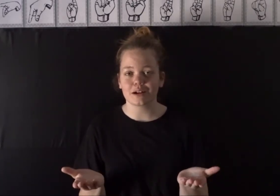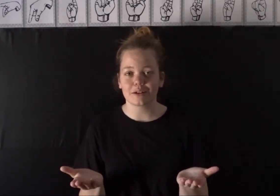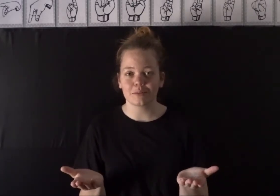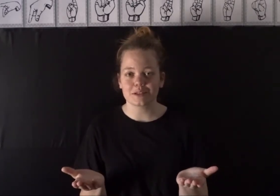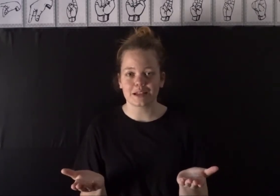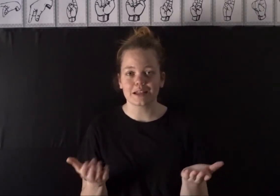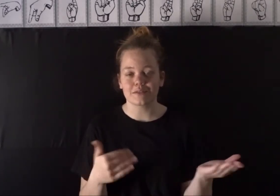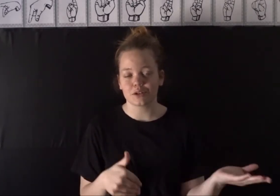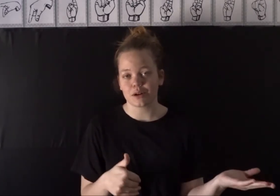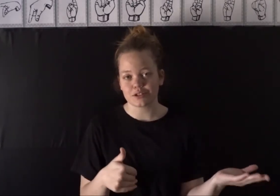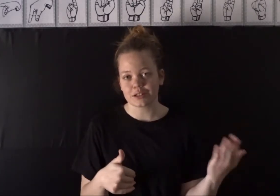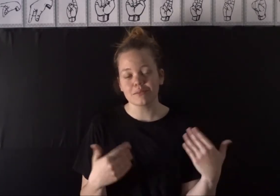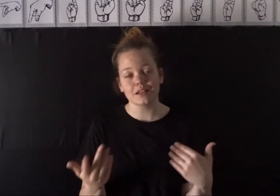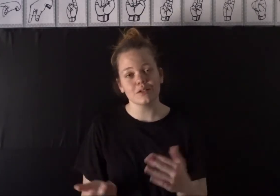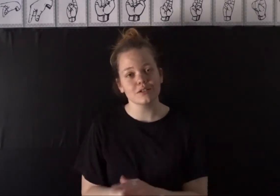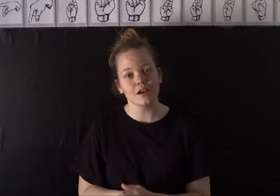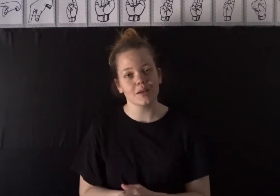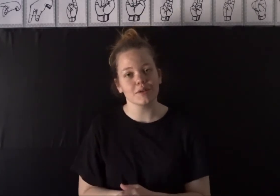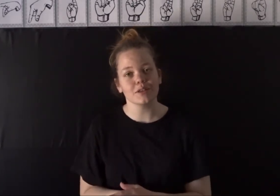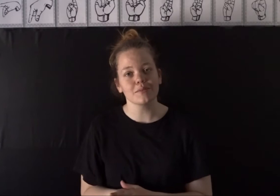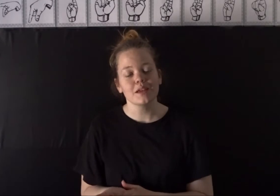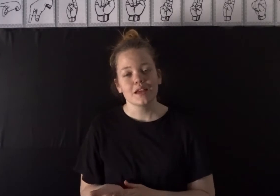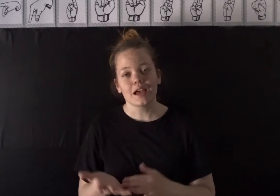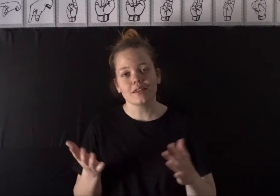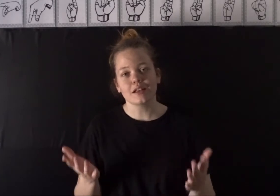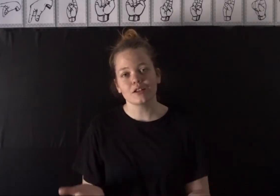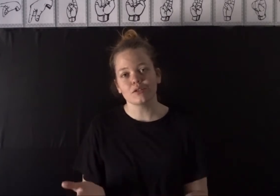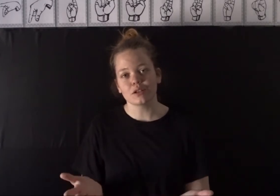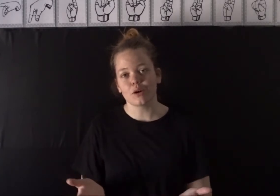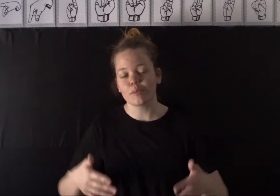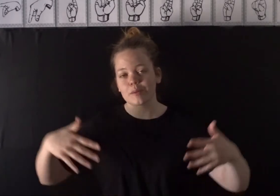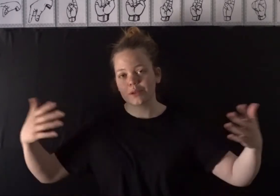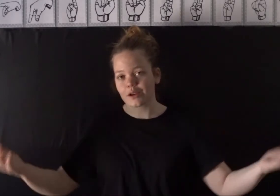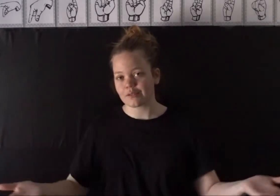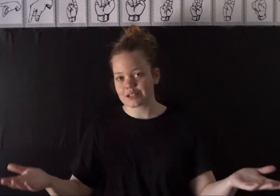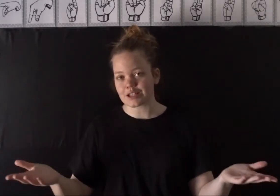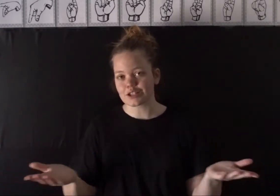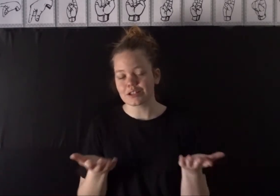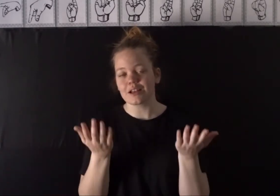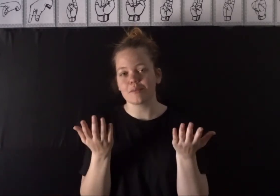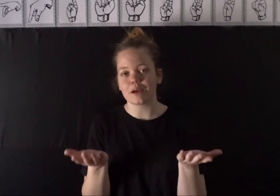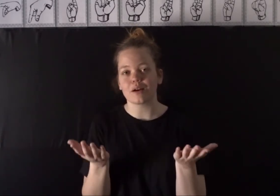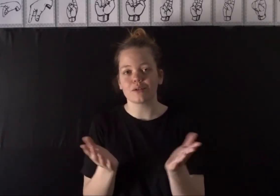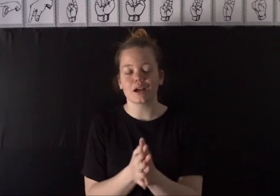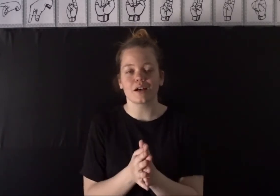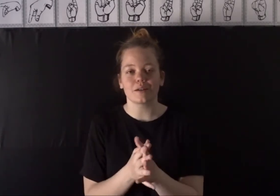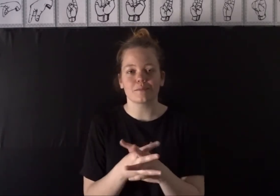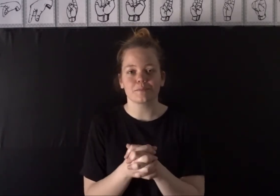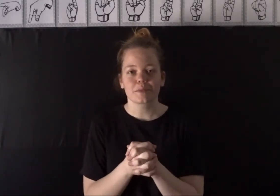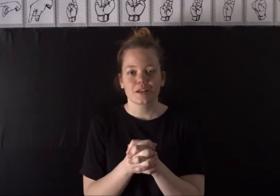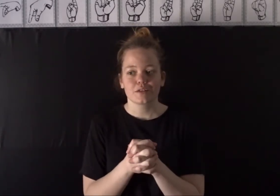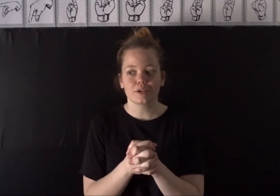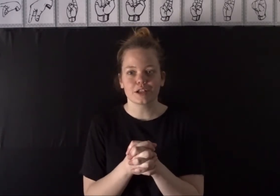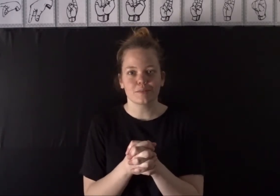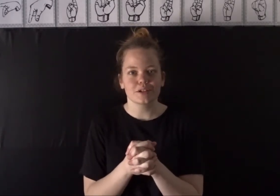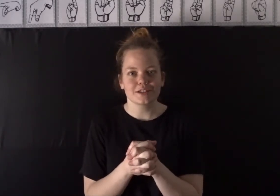at home tonight, if you're watching them, then you can talk about them, and then you can open up the conversation about reading a book